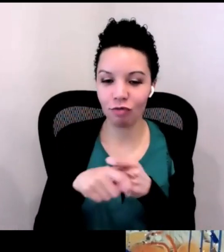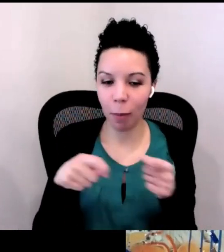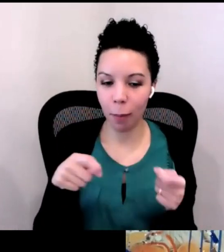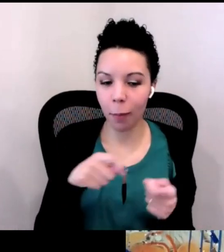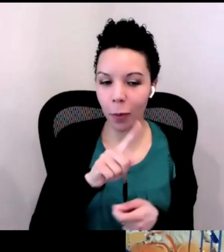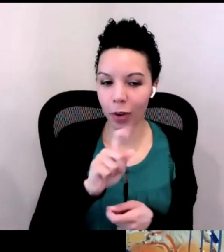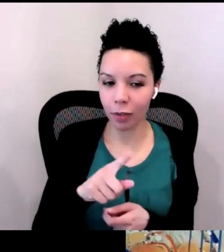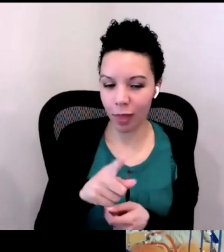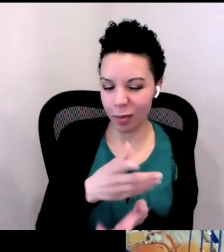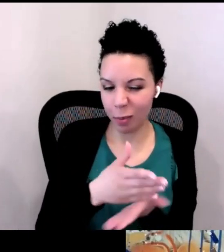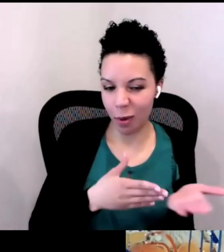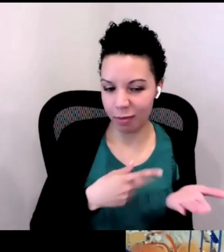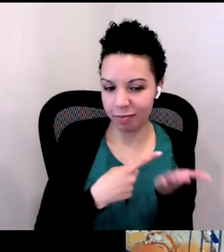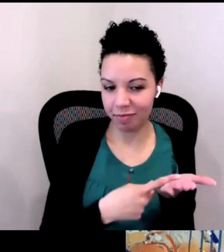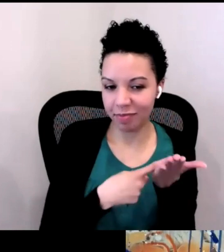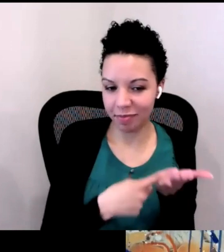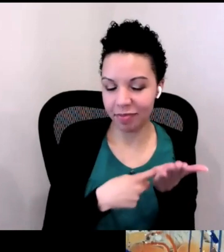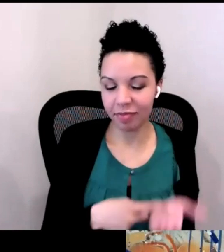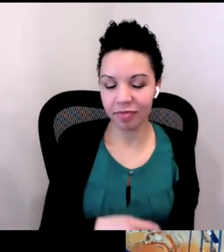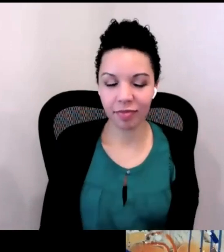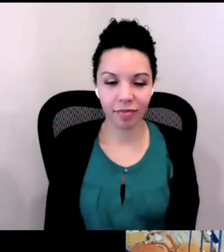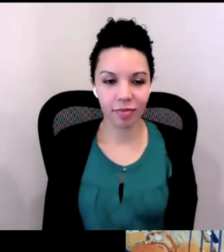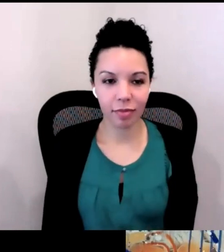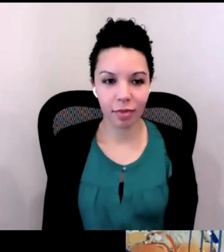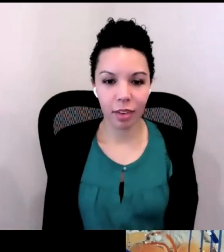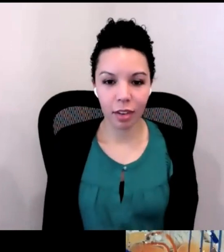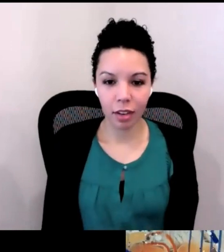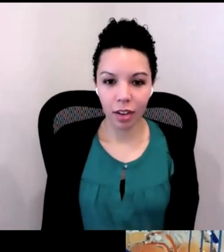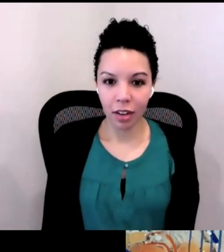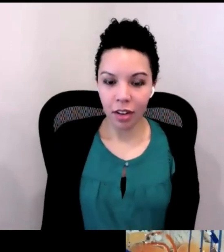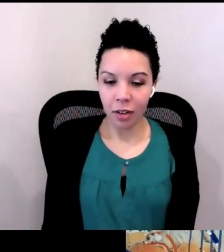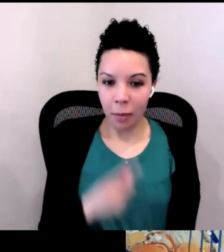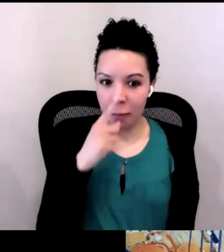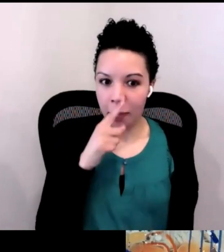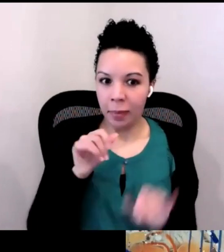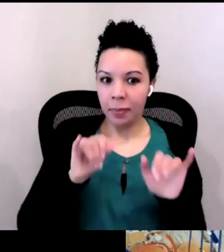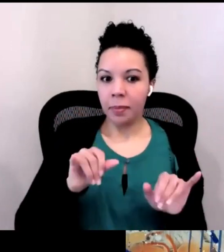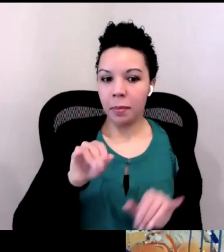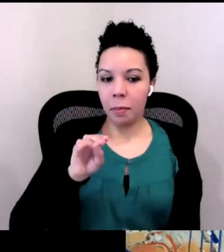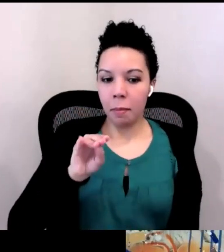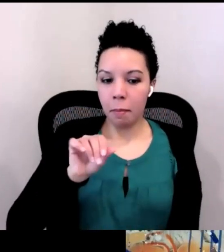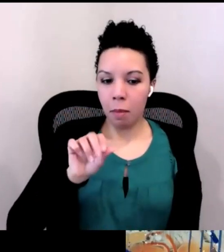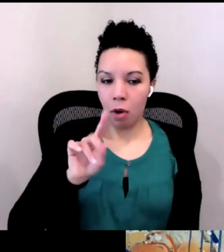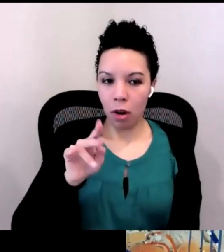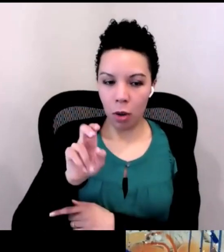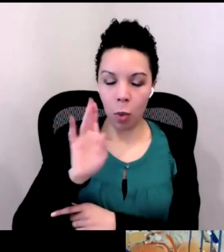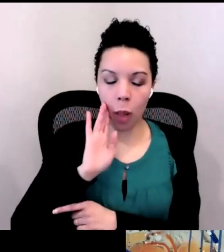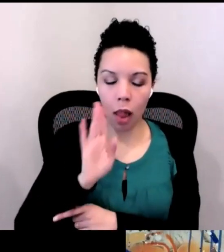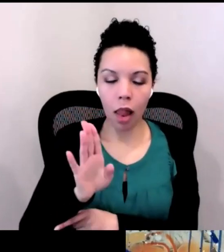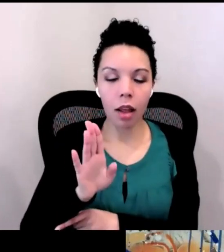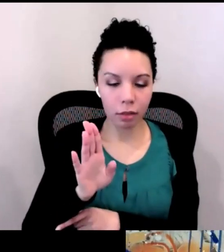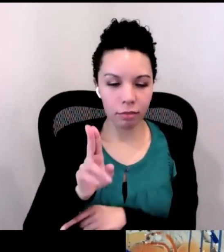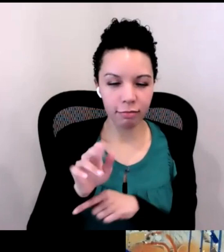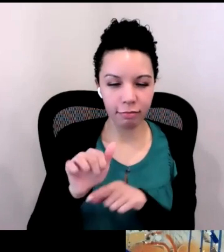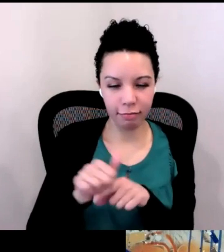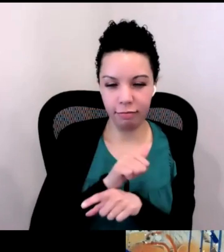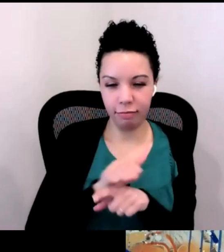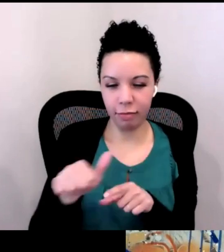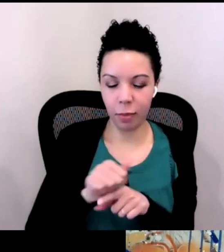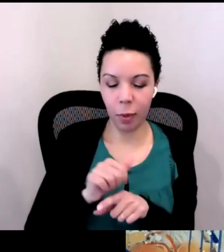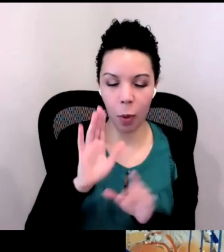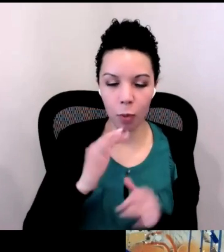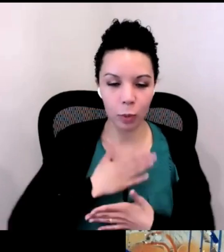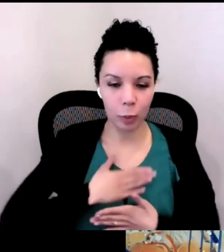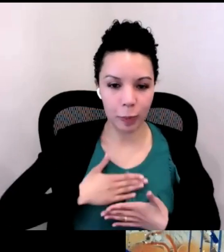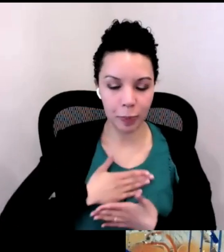our discussion. So, okay, hang with us, Marnie, stick around. We're going to do a little exercise, and I hope you'll appreciate this one too. I mentioned